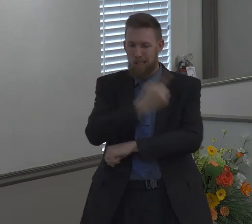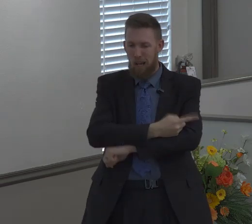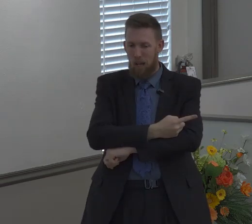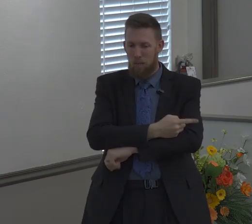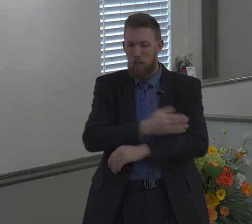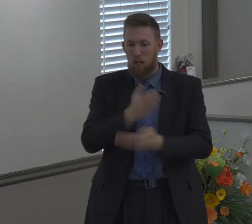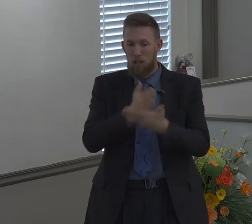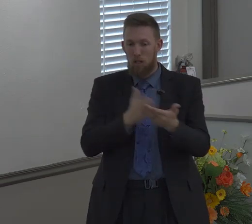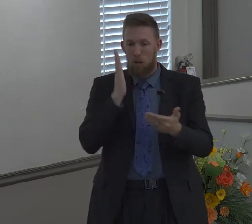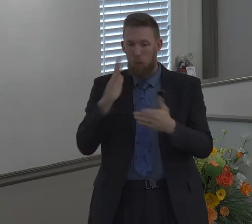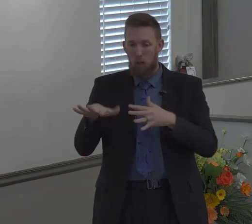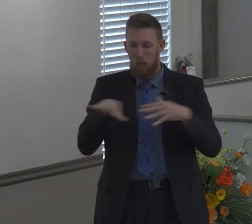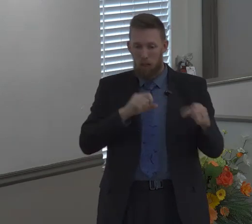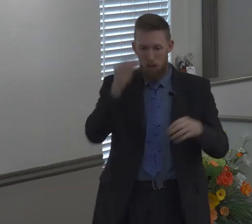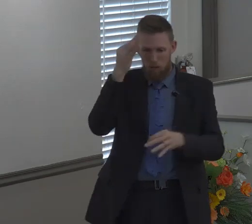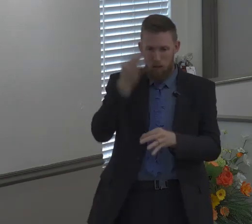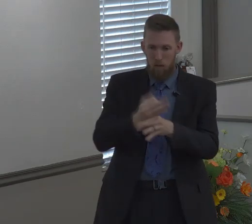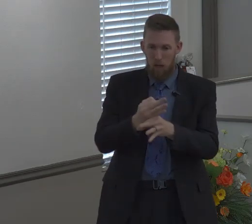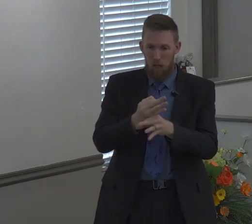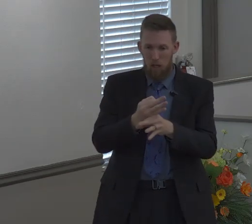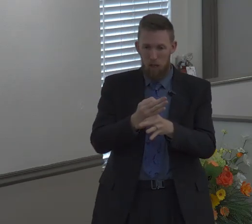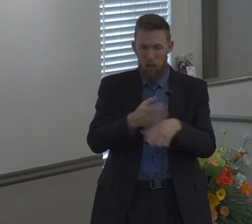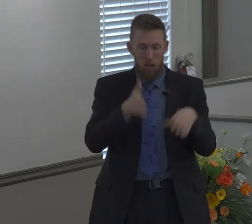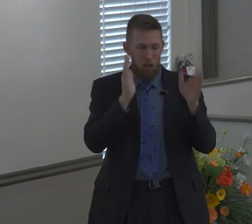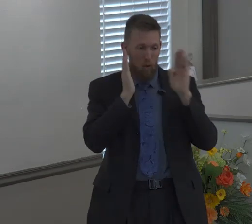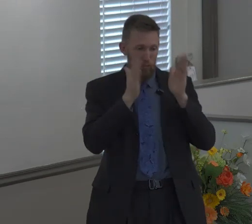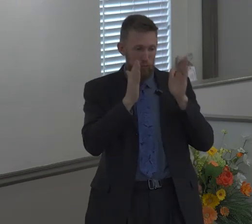latter times some shall depart from the